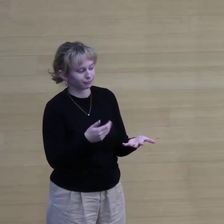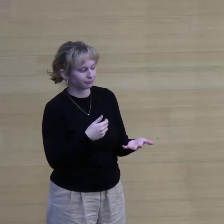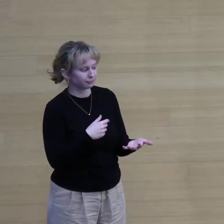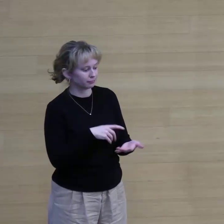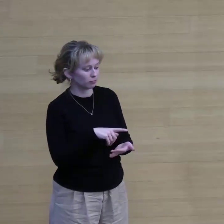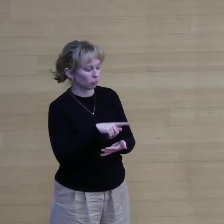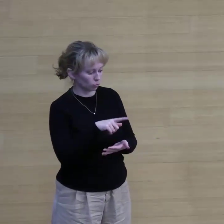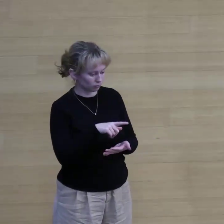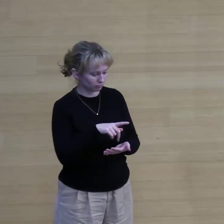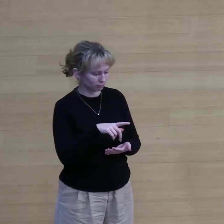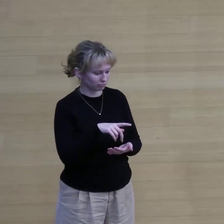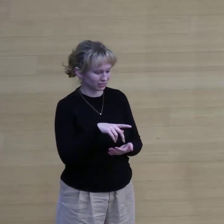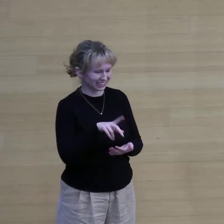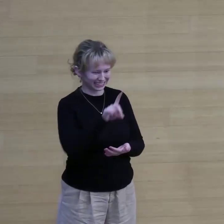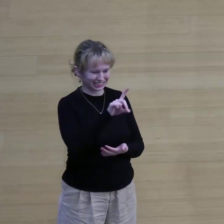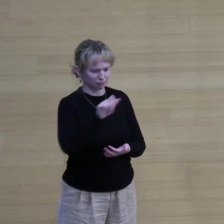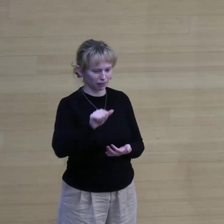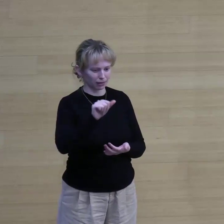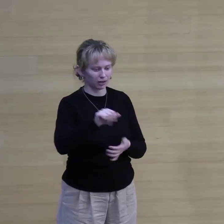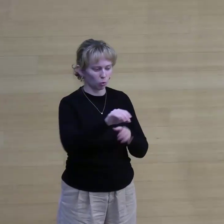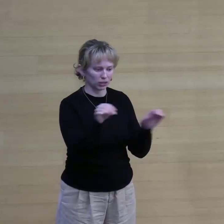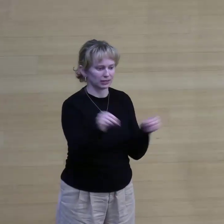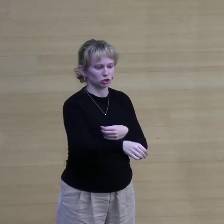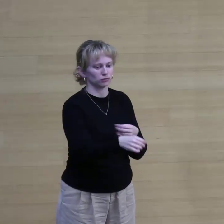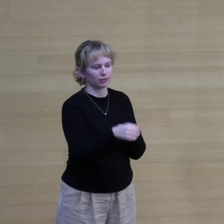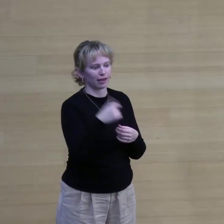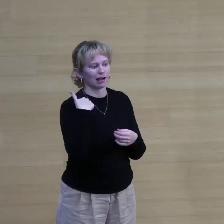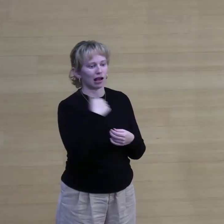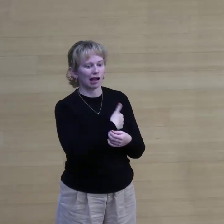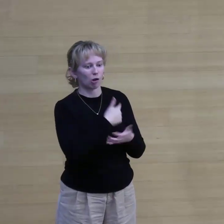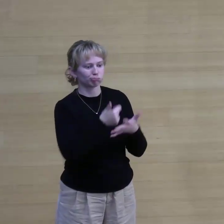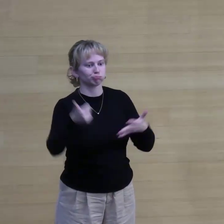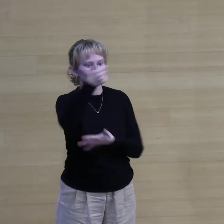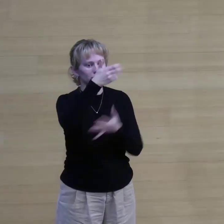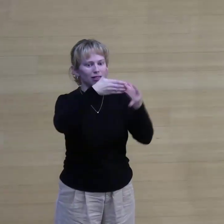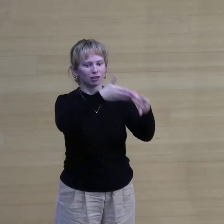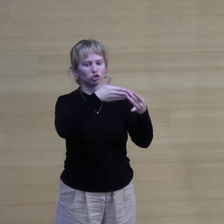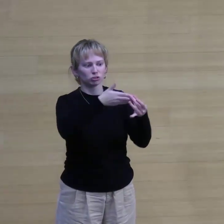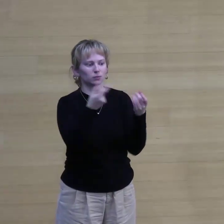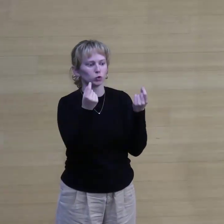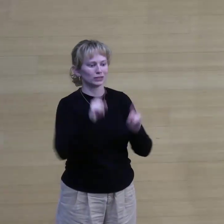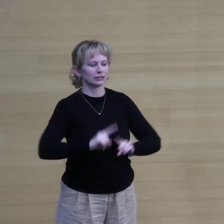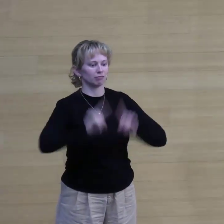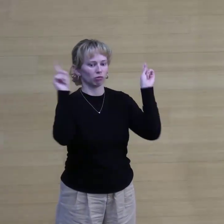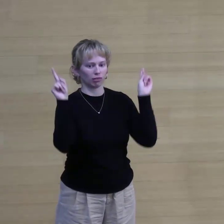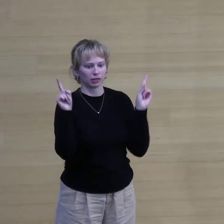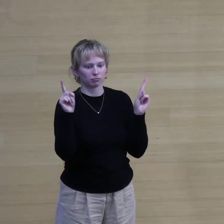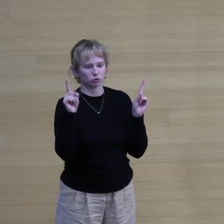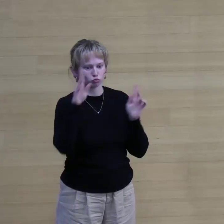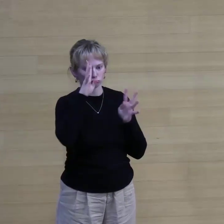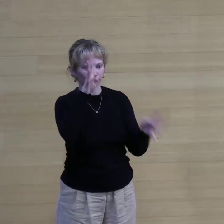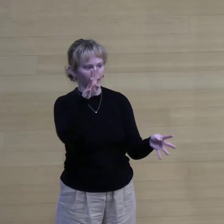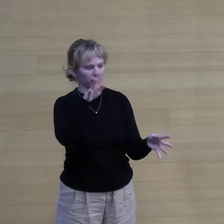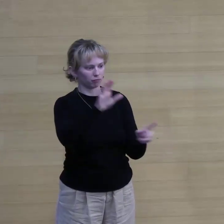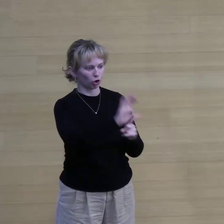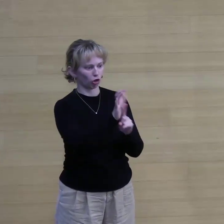what can disability organizations, what can our leadership of our organizations do differently to create a culture